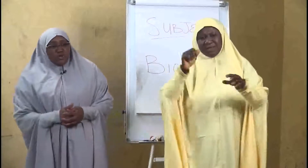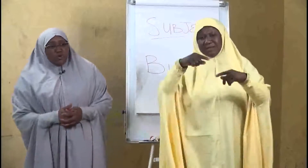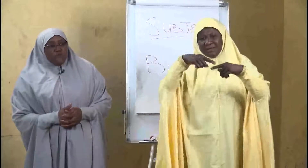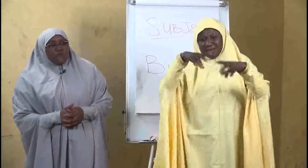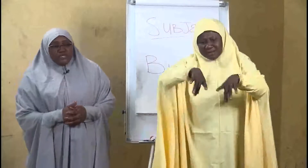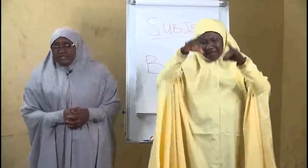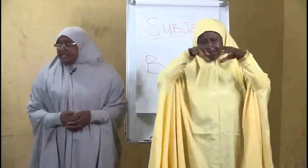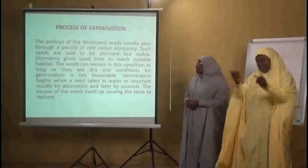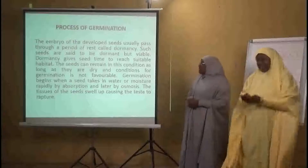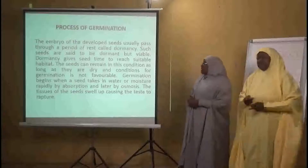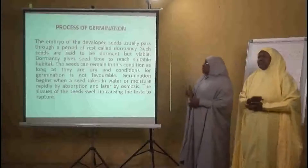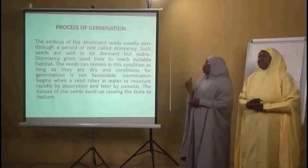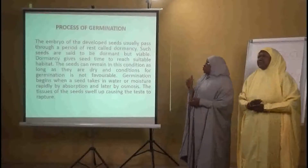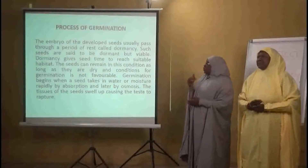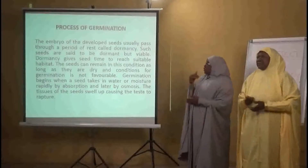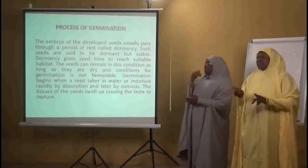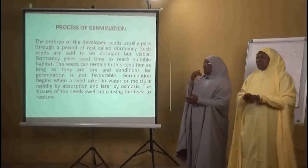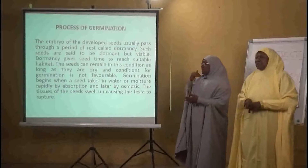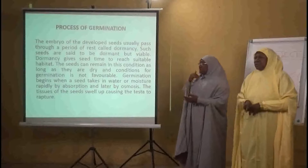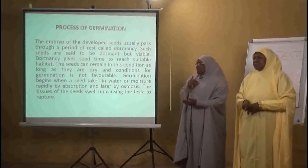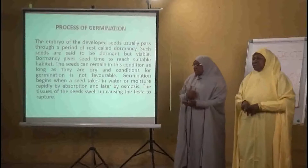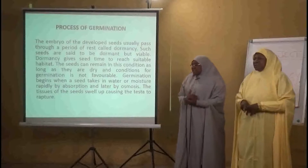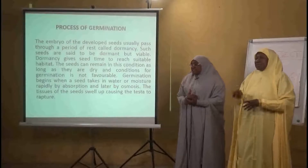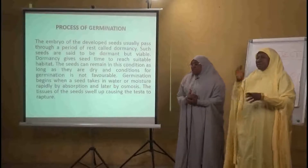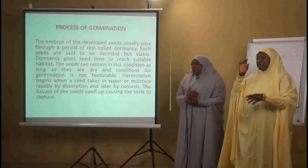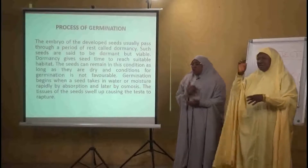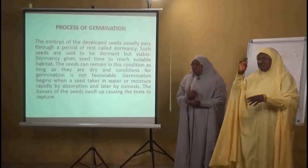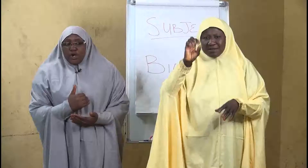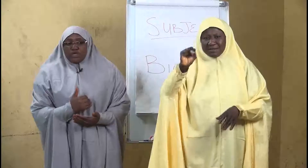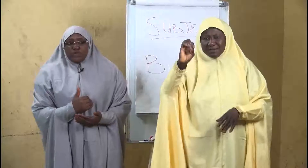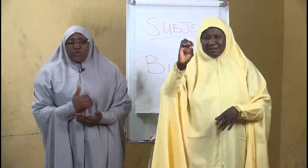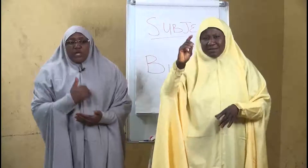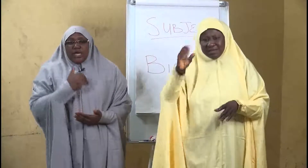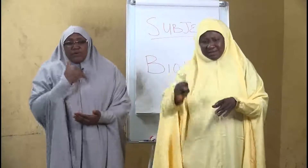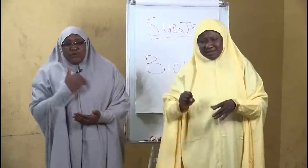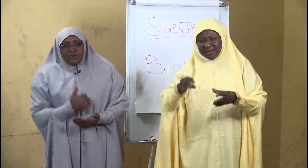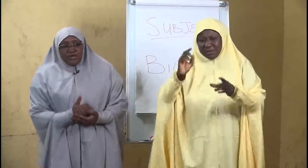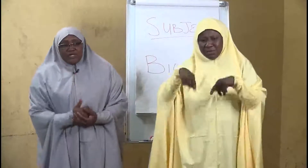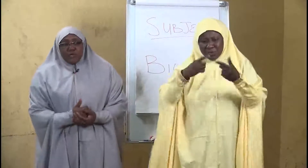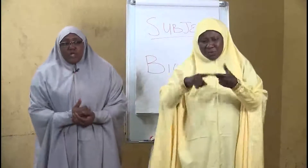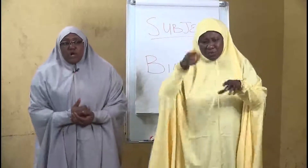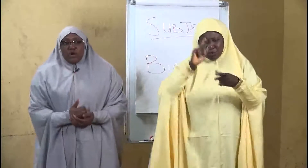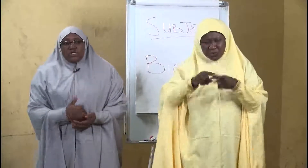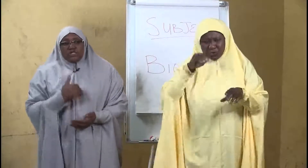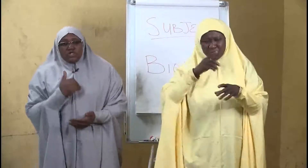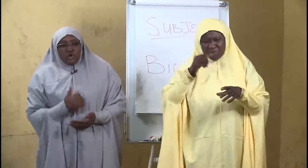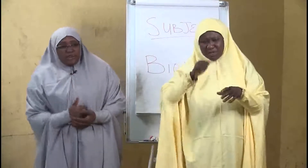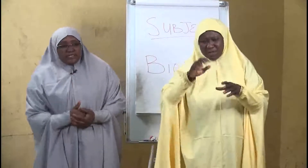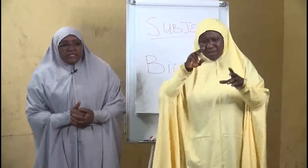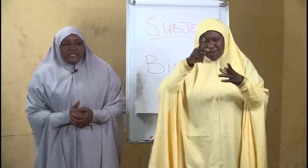germination of a seed? So seeds go into a period we